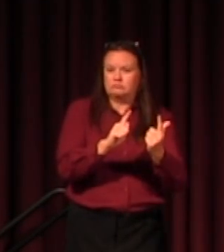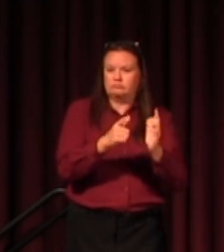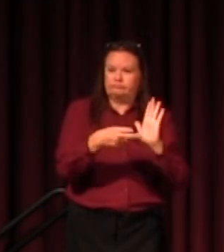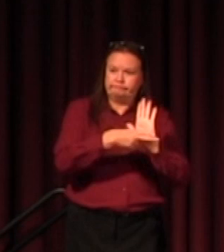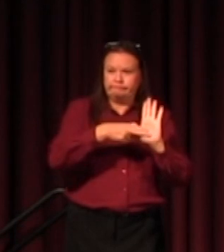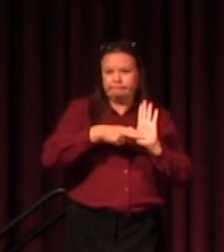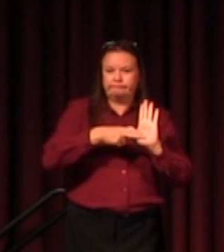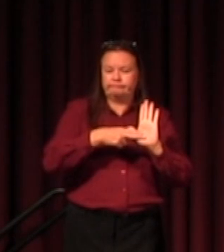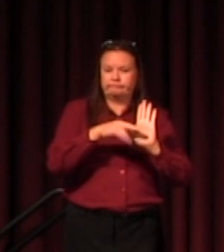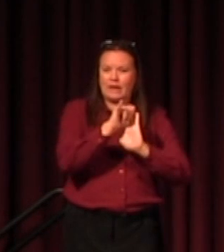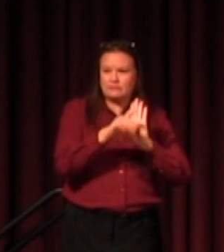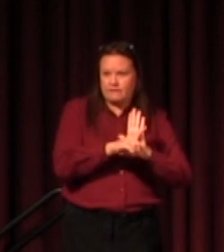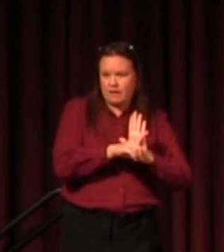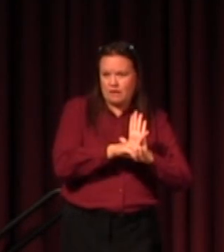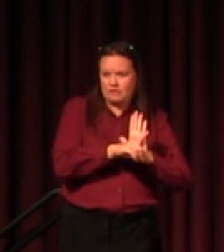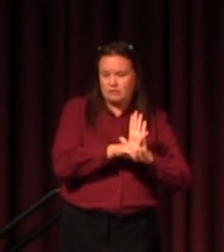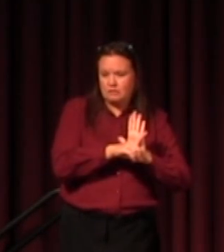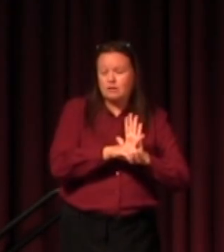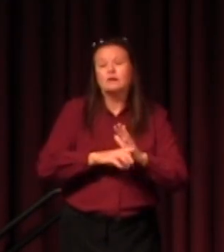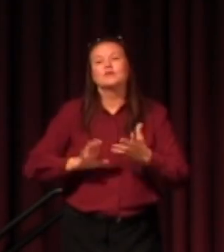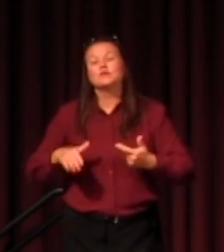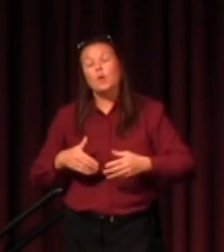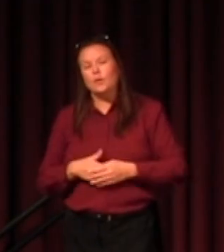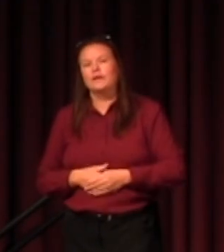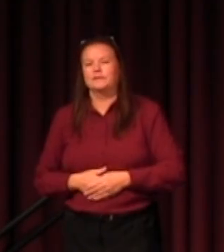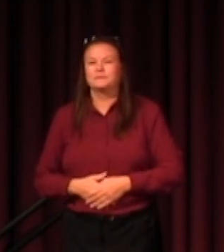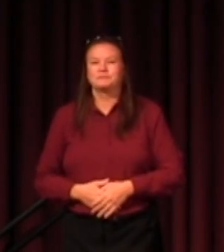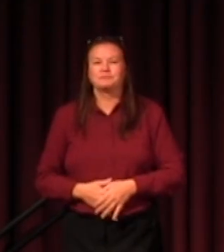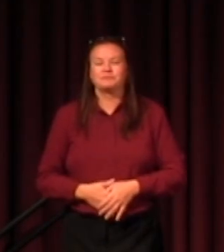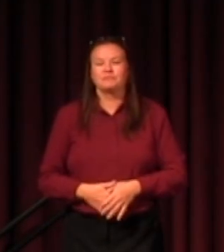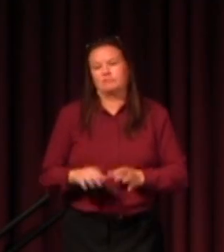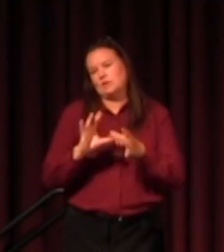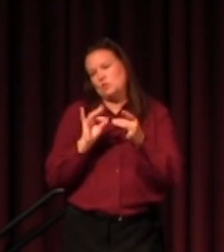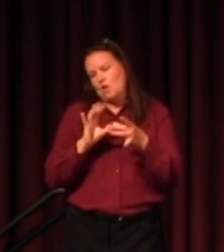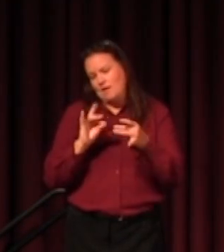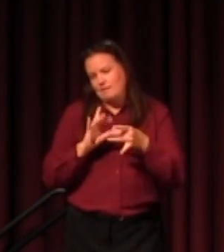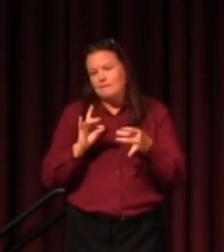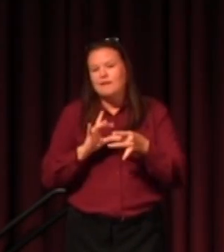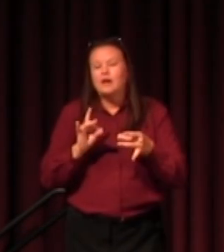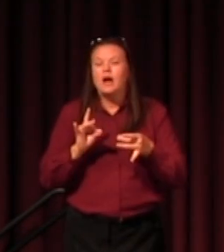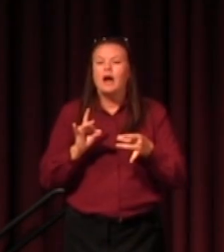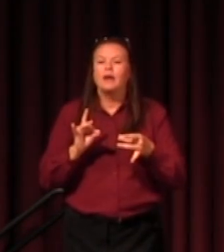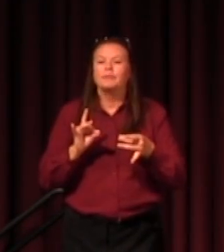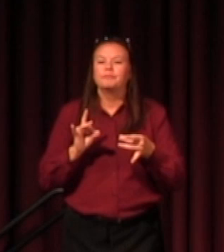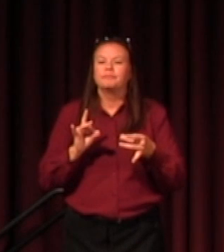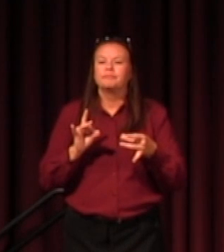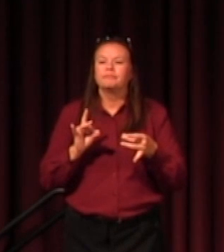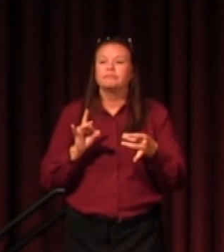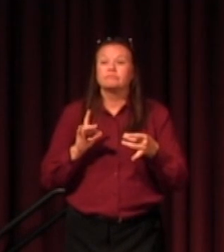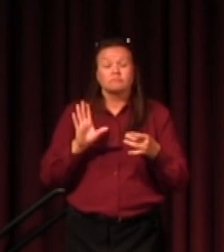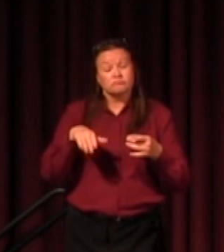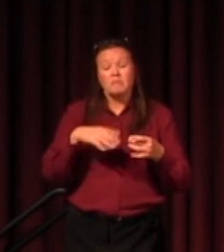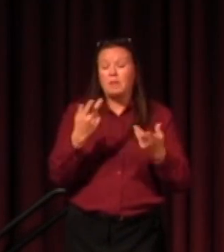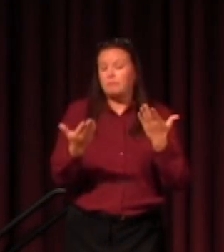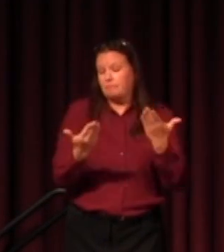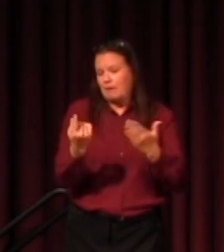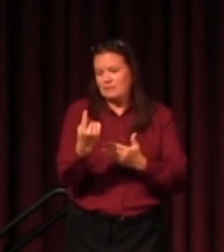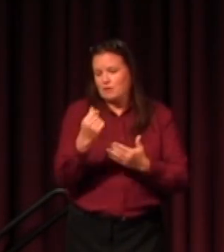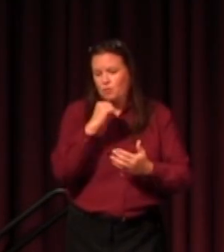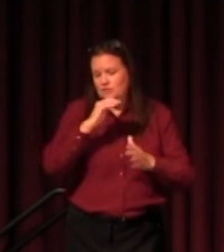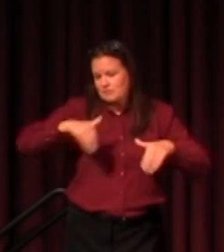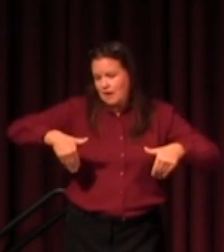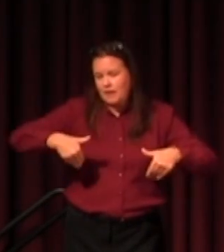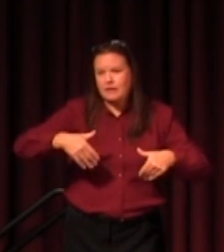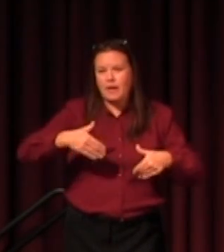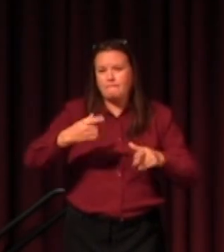People frequently, when we go places, someplace where one of our kids is, and they haven't met me they haven't met the parents or